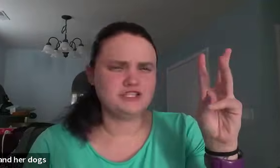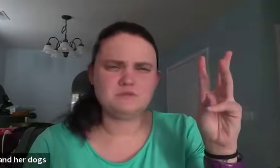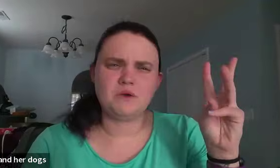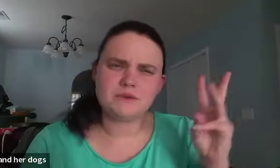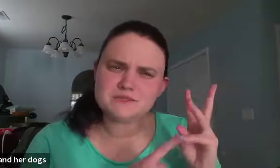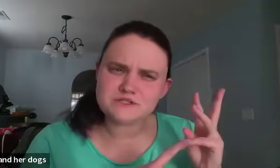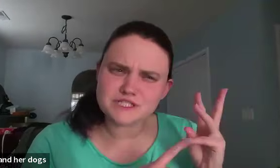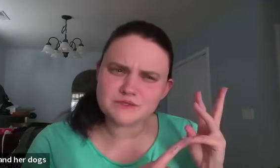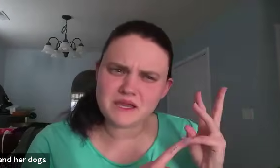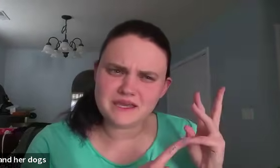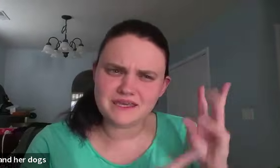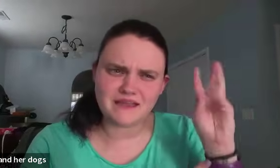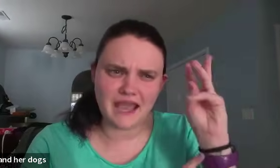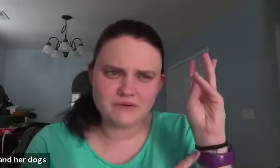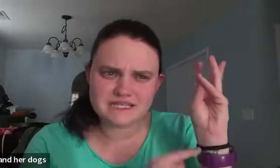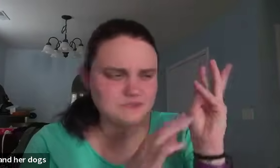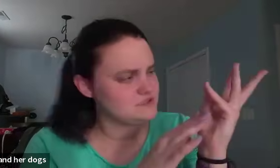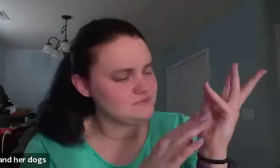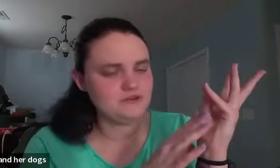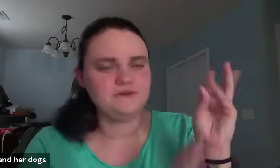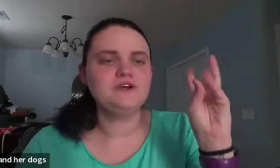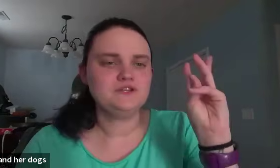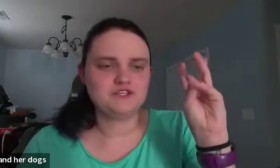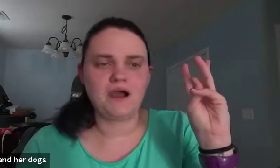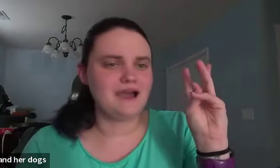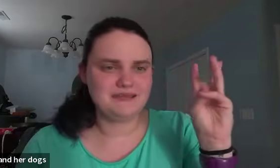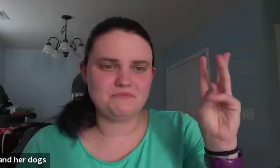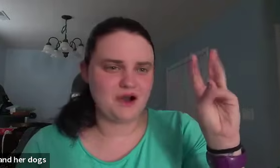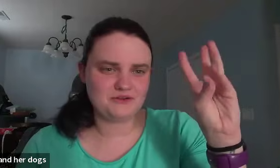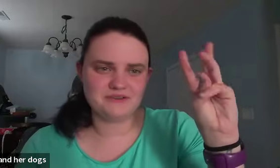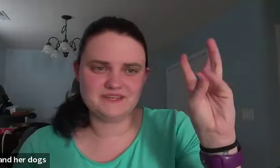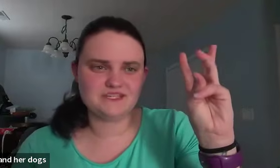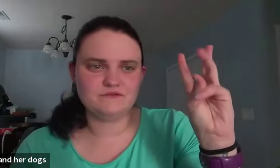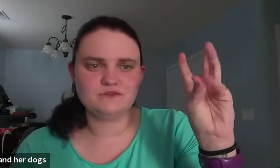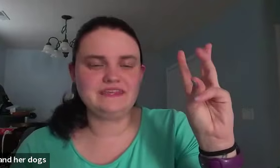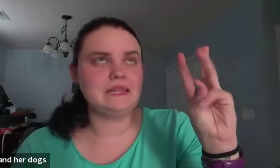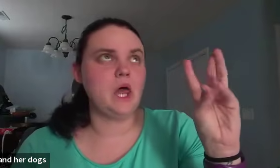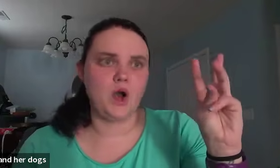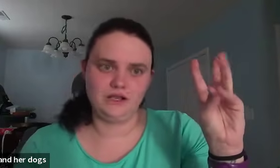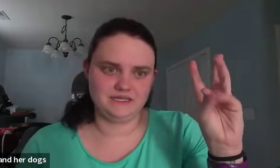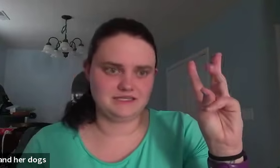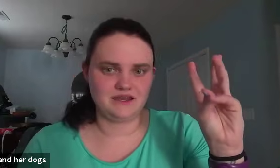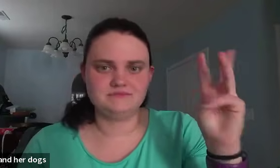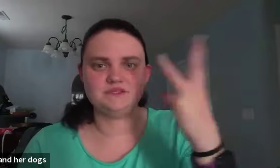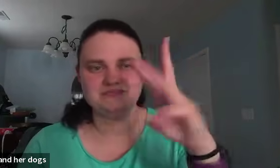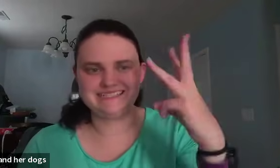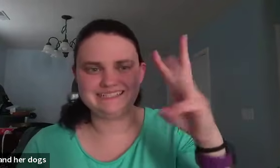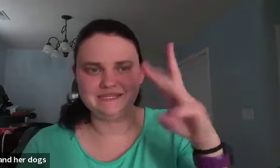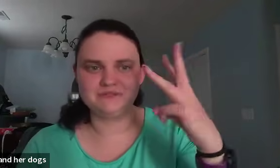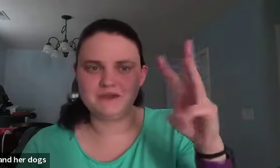excuse me, what am I supposed to do with my pinky? Like, how is that supposed to move? So I didn't bother with this one for the longest time. So 16 was